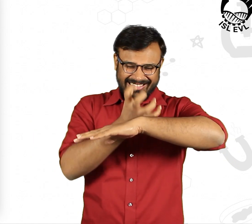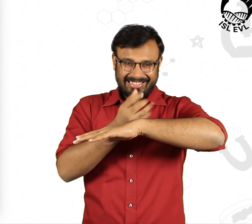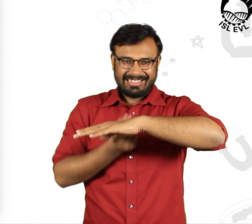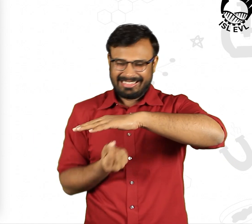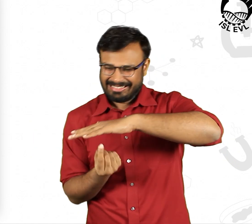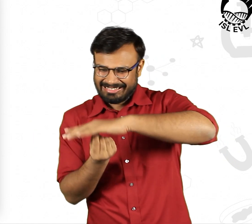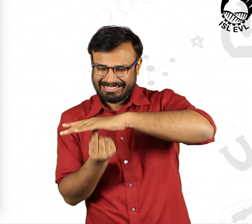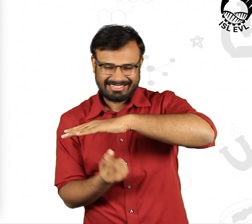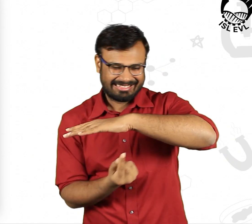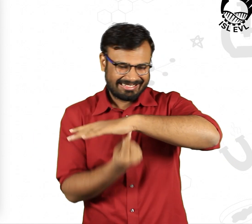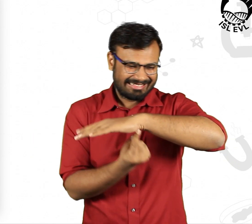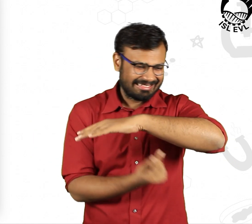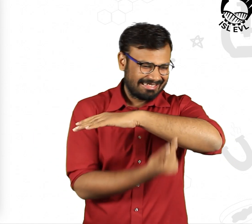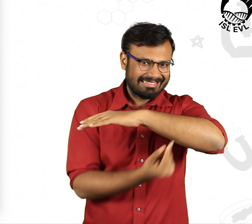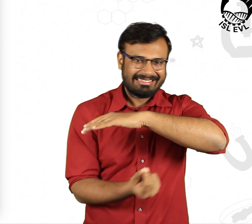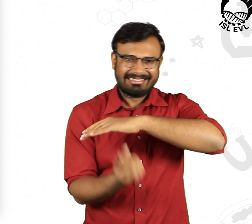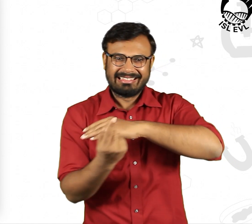depends on a combination of features: